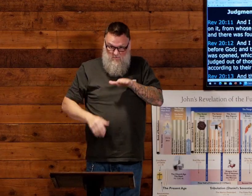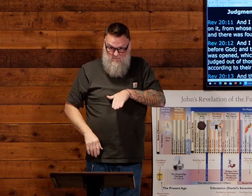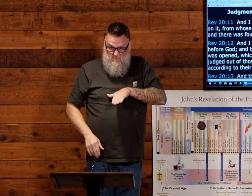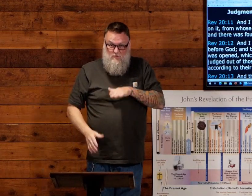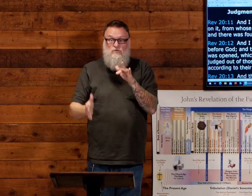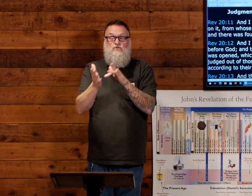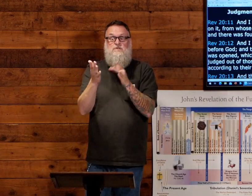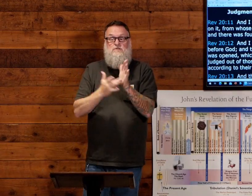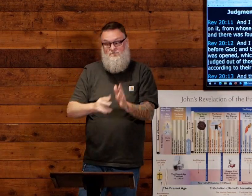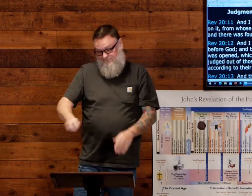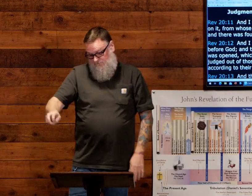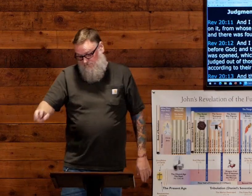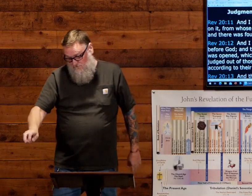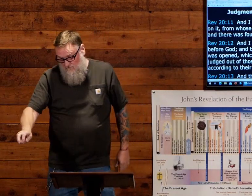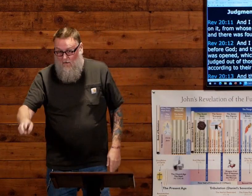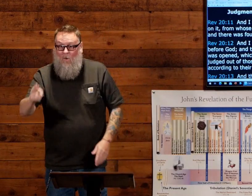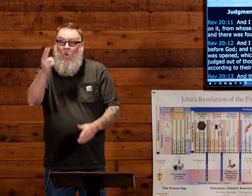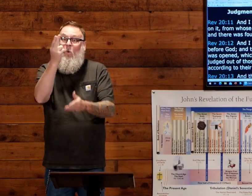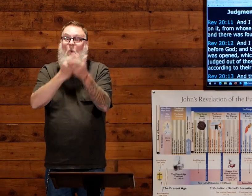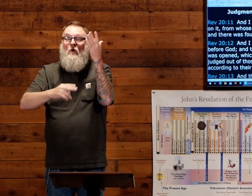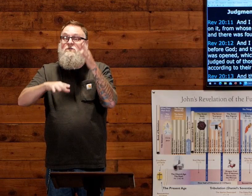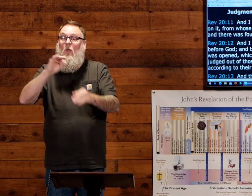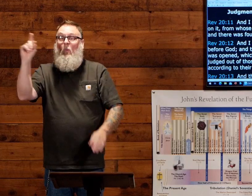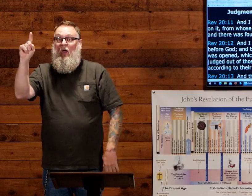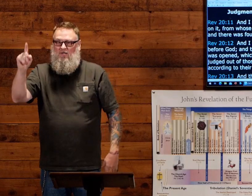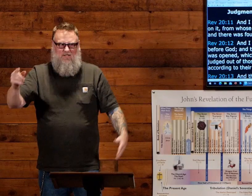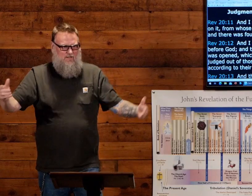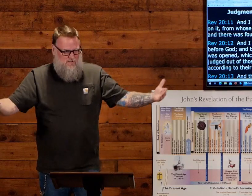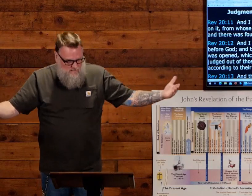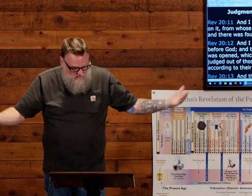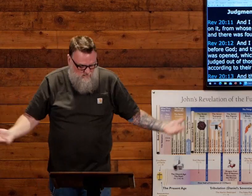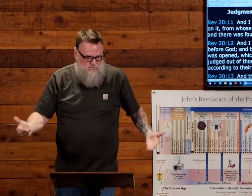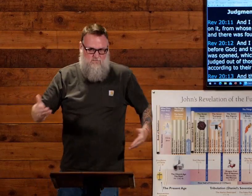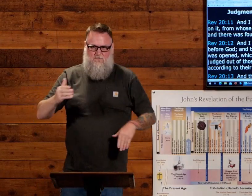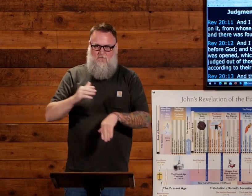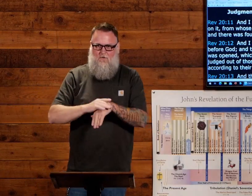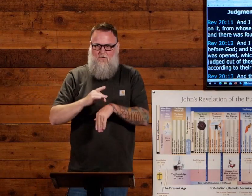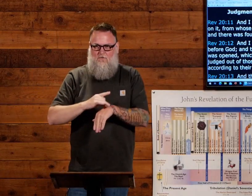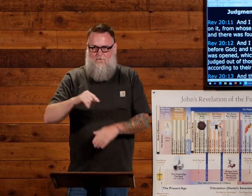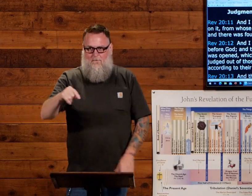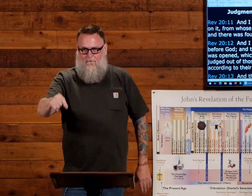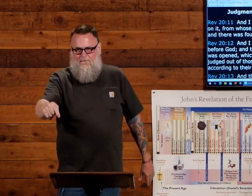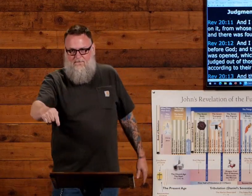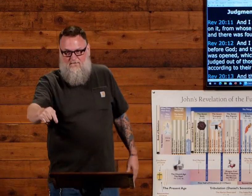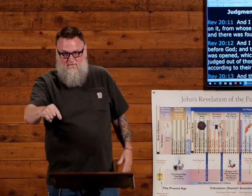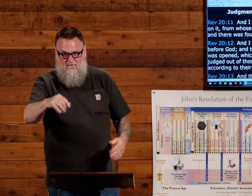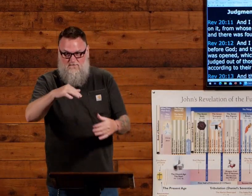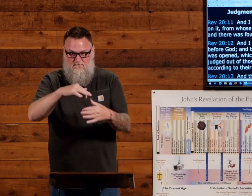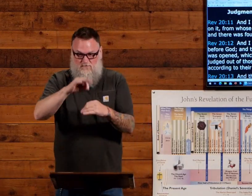God is on the throne, God the Father. Jesus is seated at the right hand of the Father. The Holy Spirit is here with us.